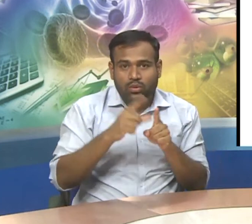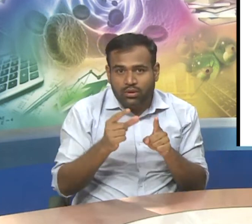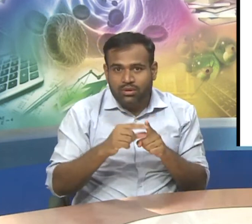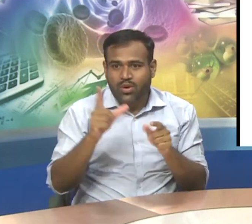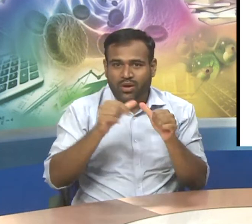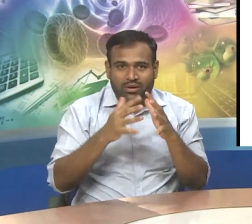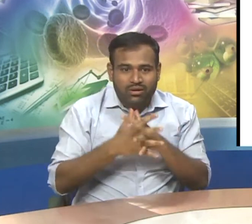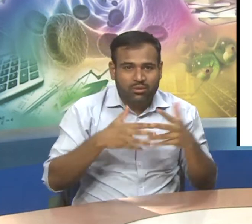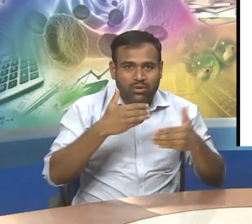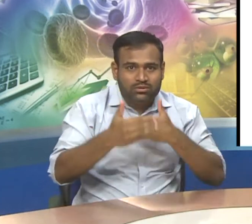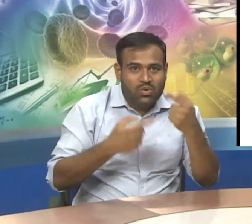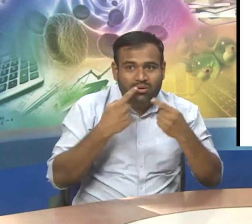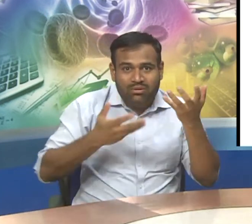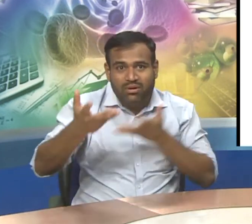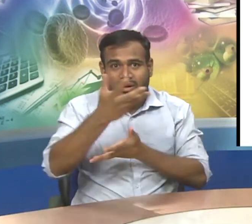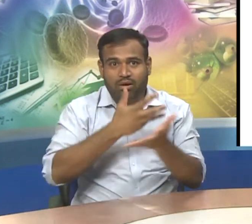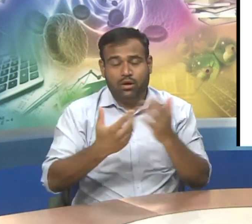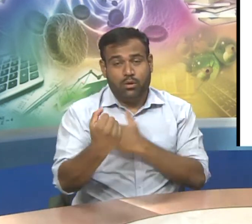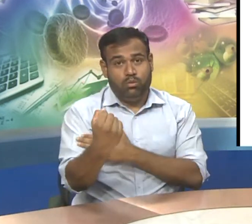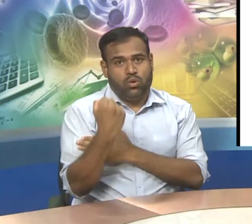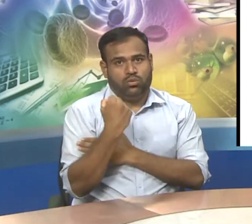the union government.